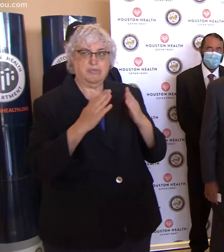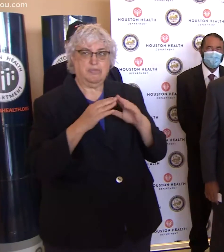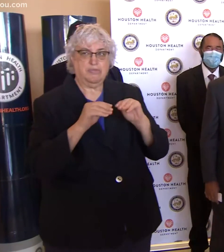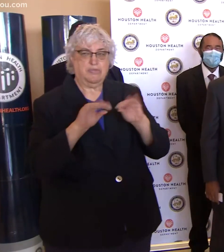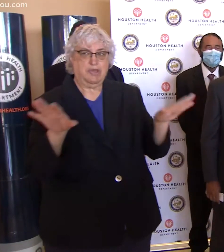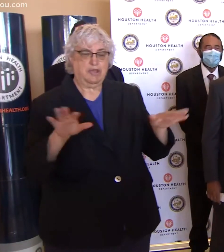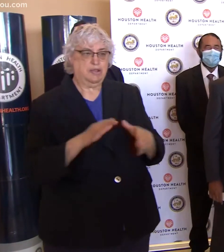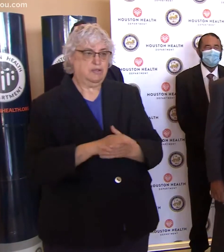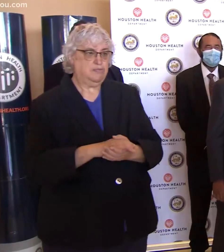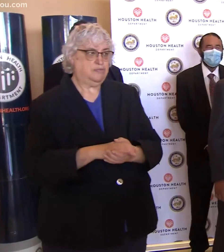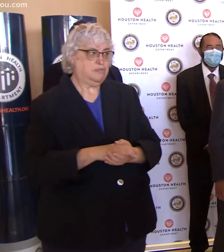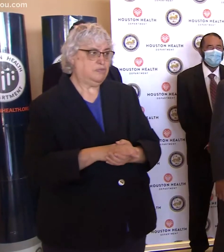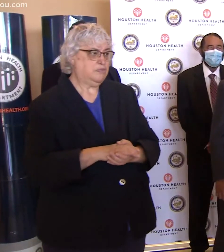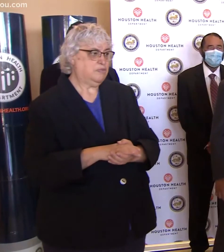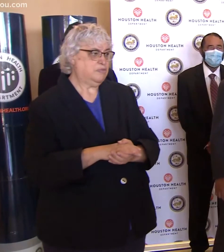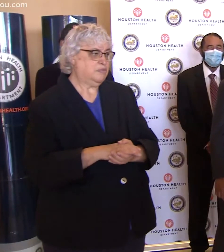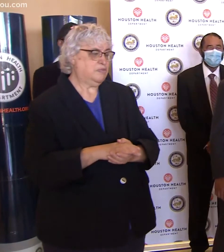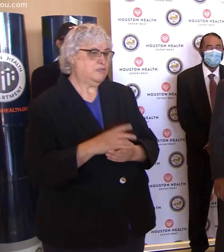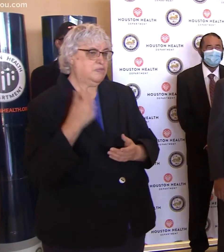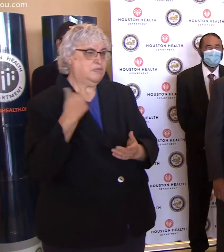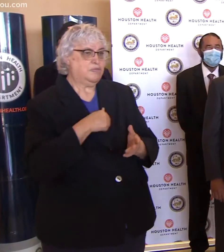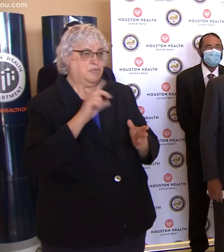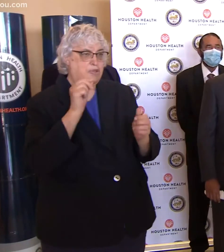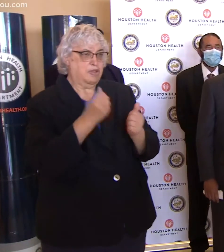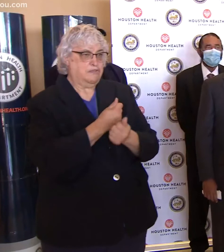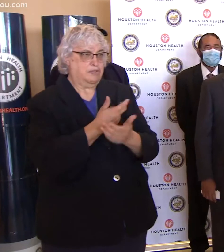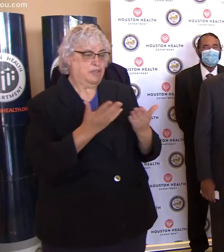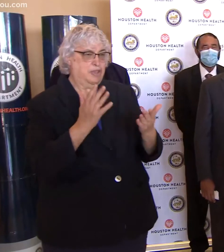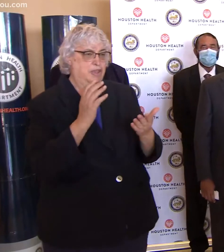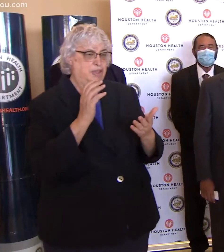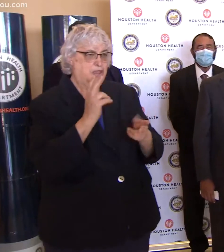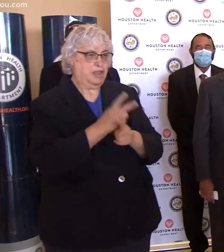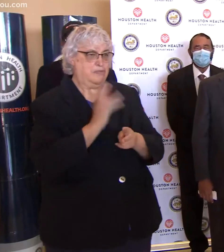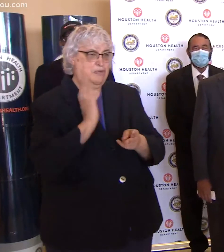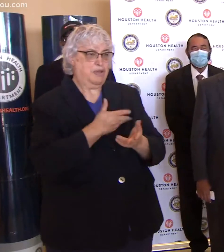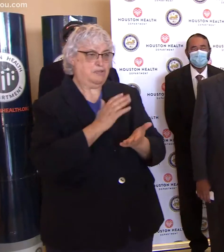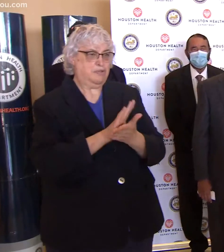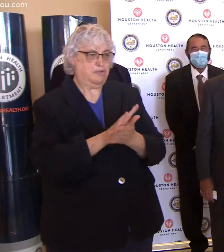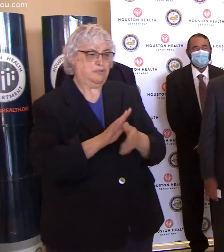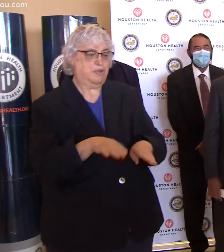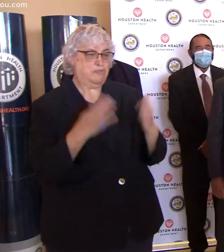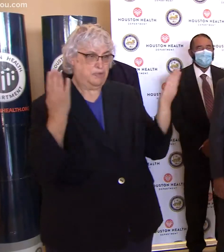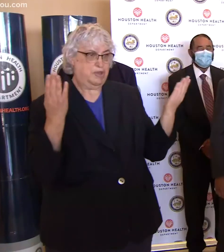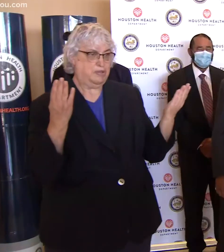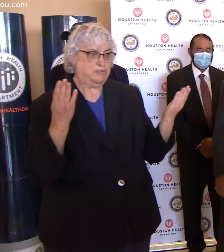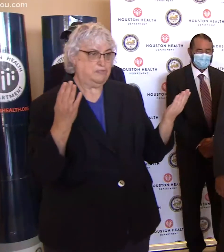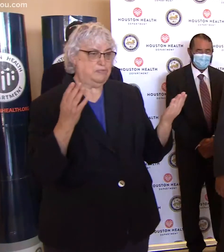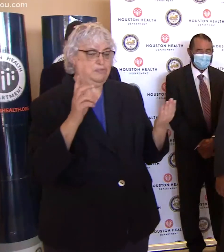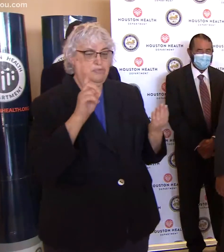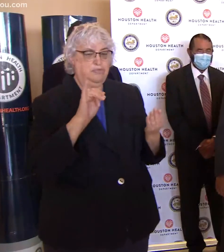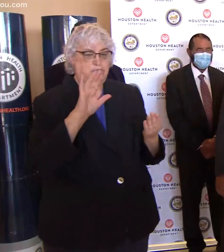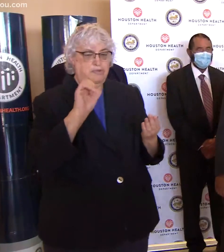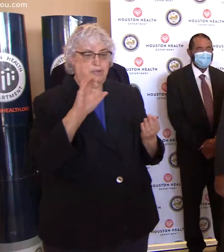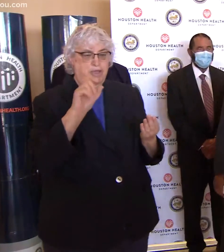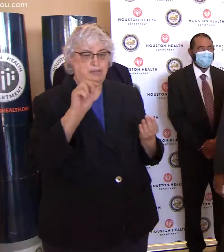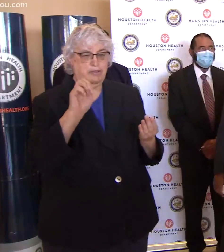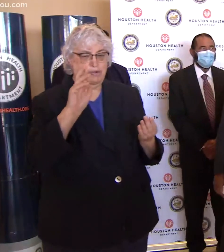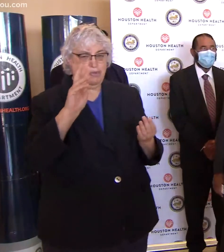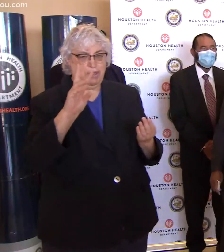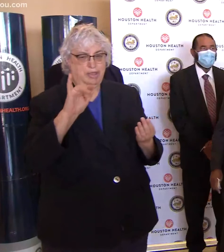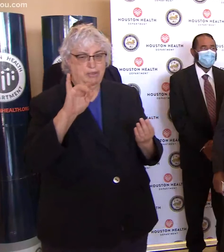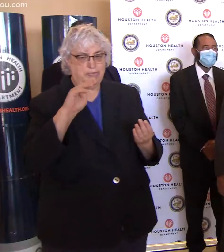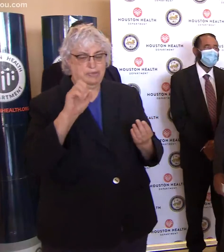on? We want to do everything we can to keep our schools open. I do know that Director Williams has been in direct